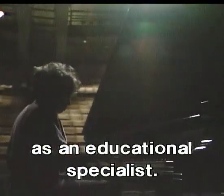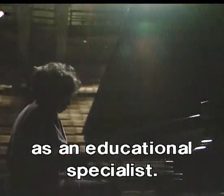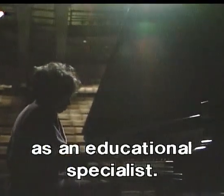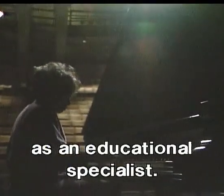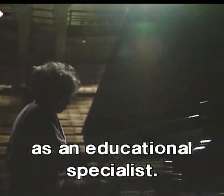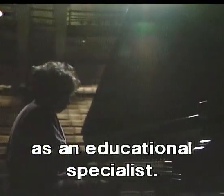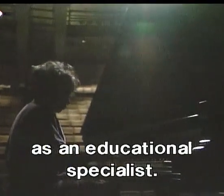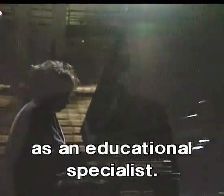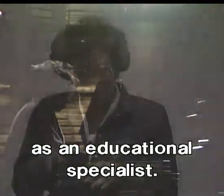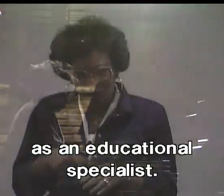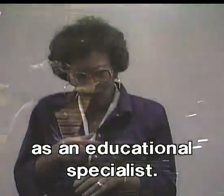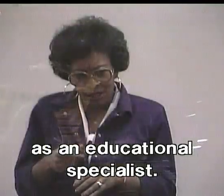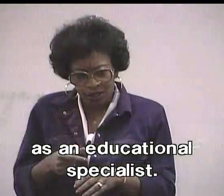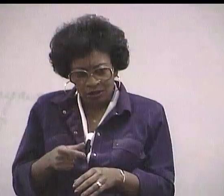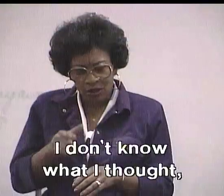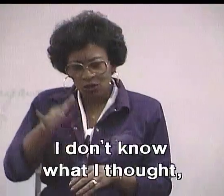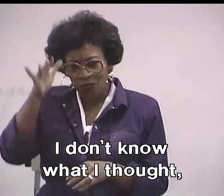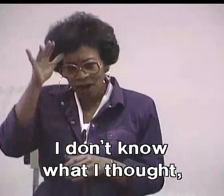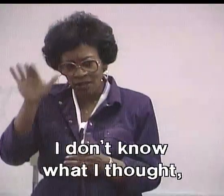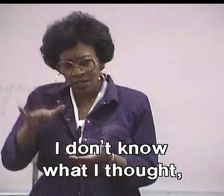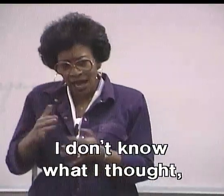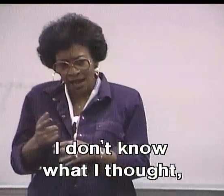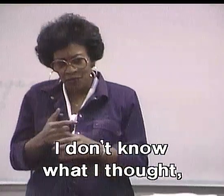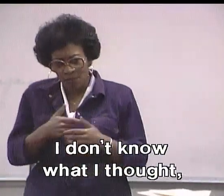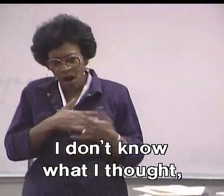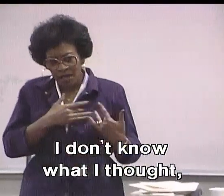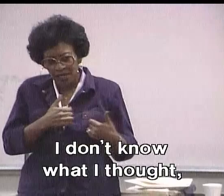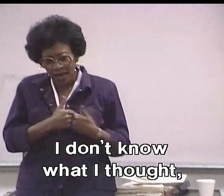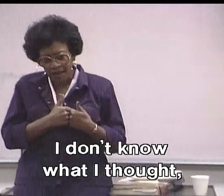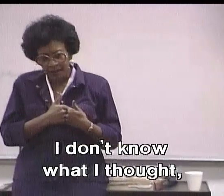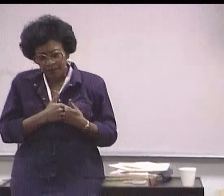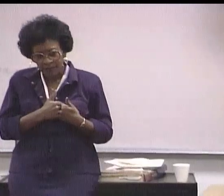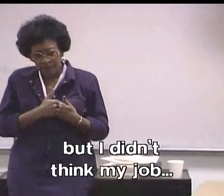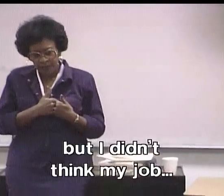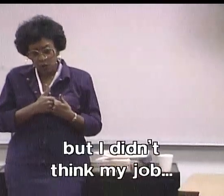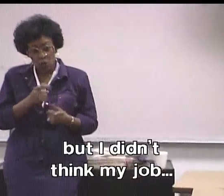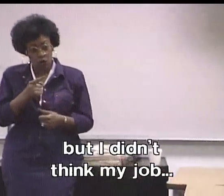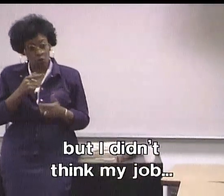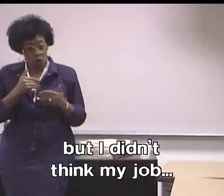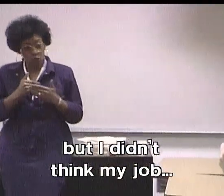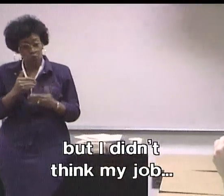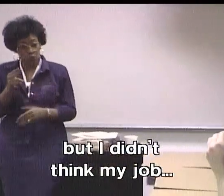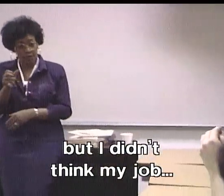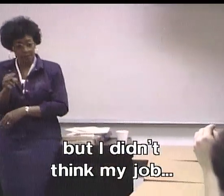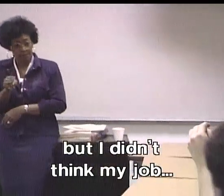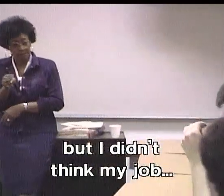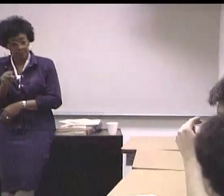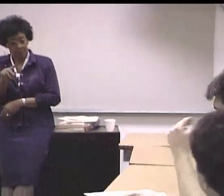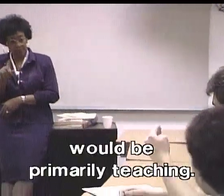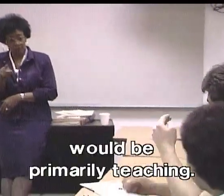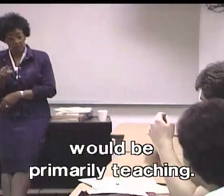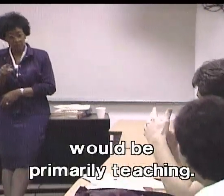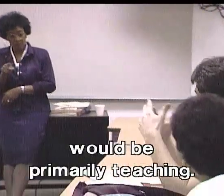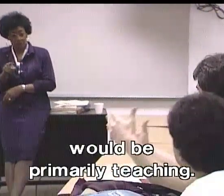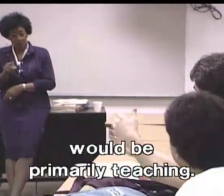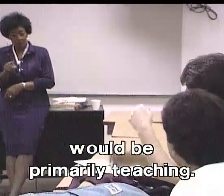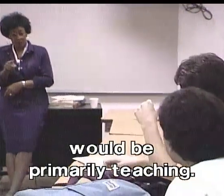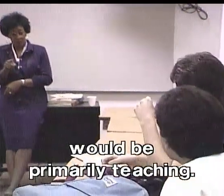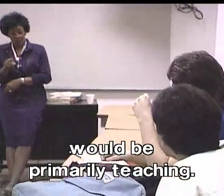specialist. I don't know what I thought, but I didn't think my job would be primarily a teacher.